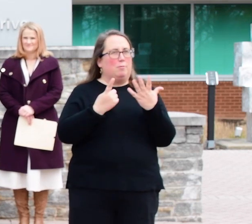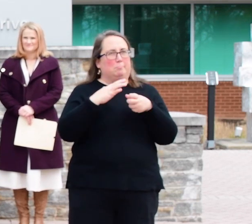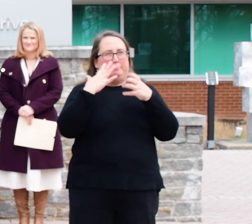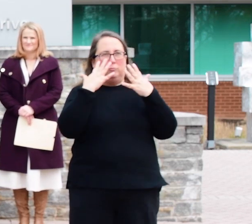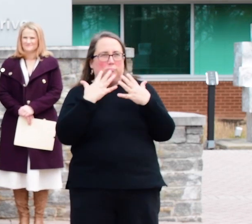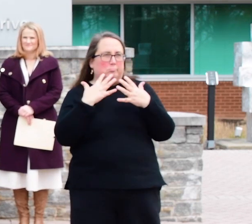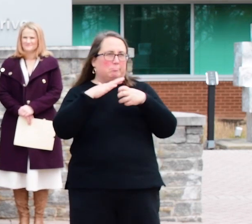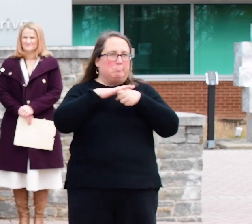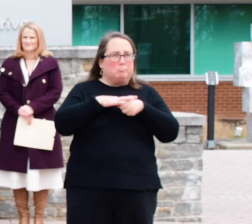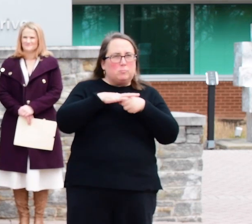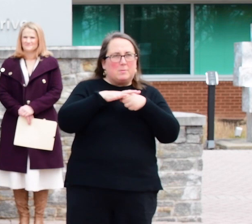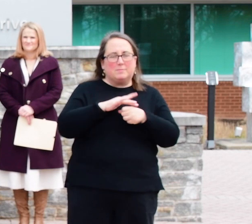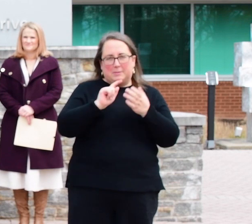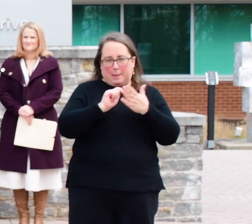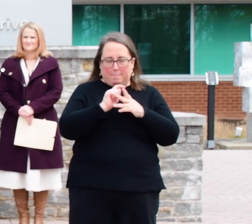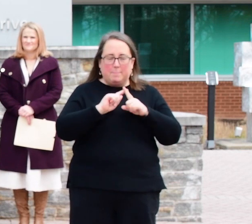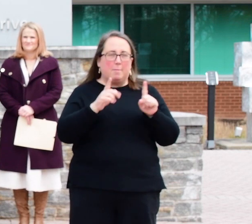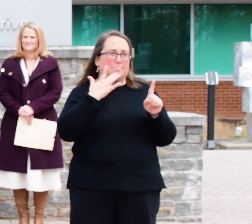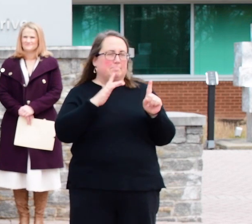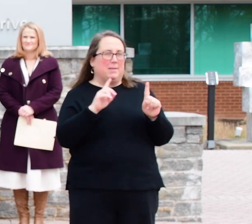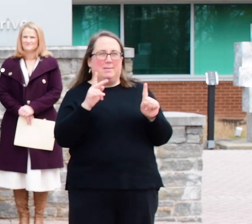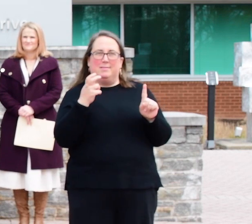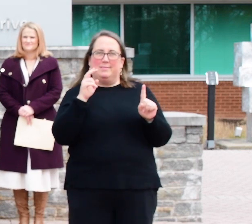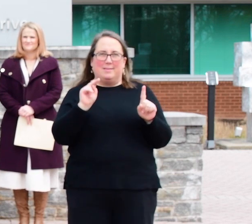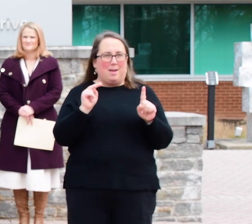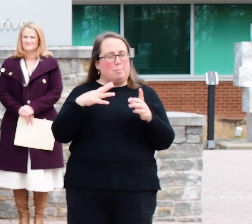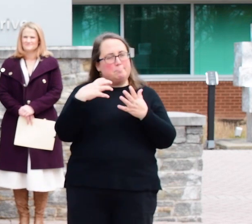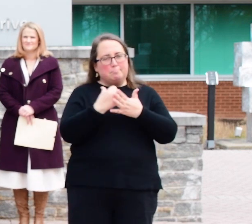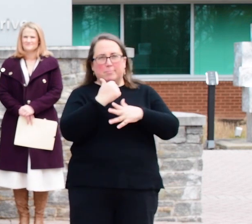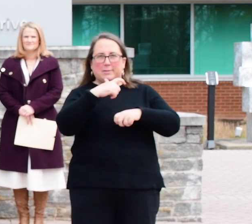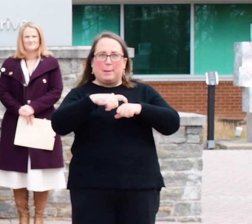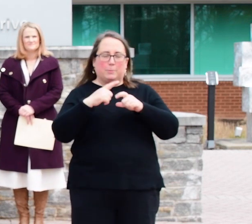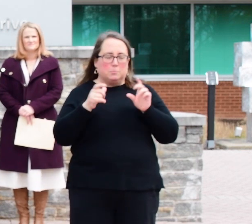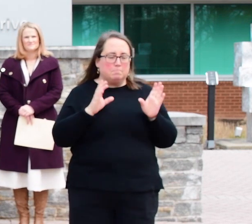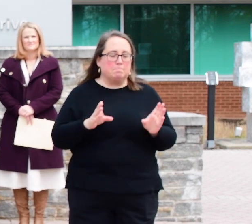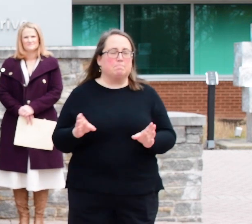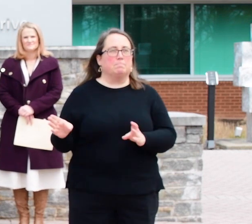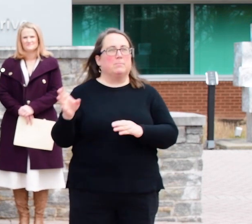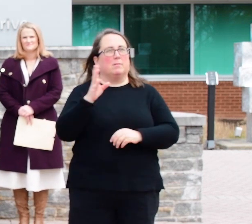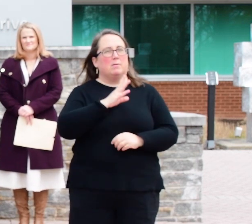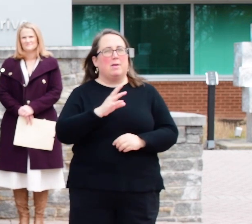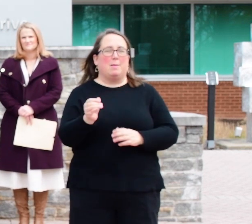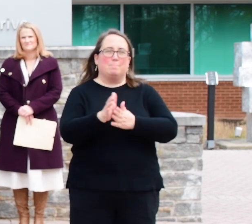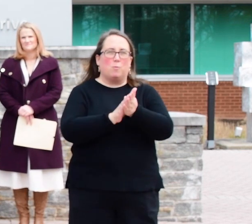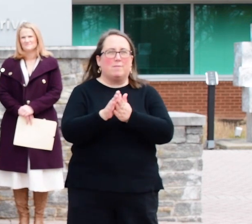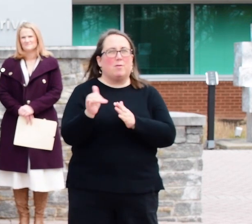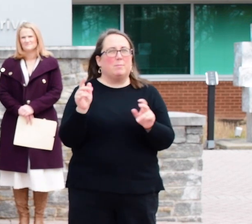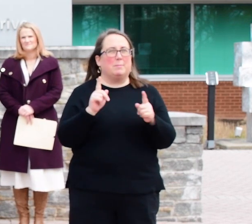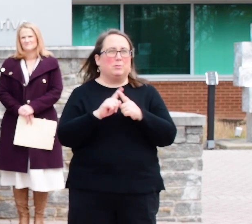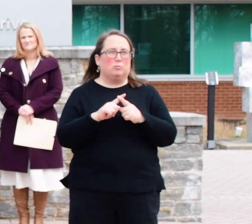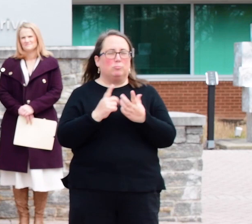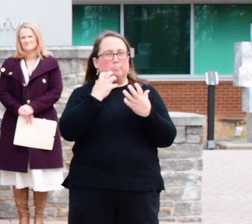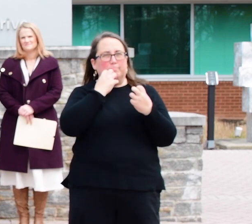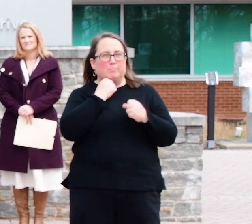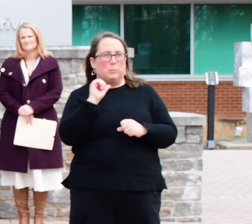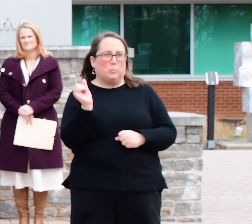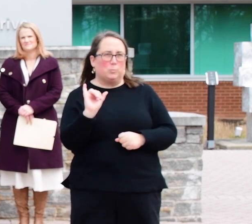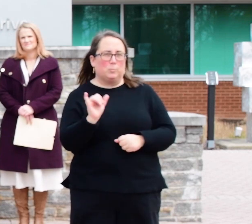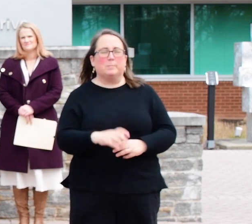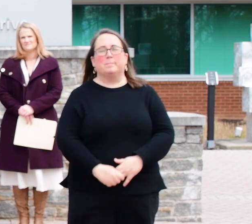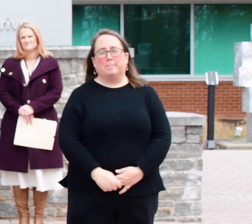stressful times. Fortunately, Dan not only takes time to prepare, but he also motivates others to do the same.